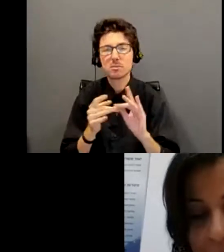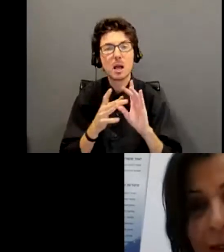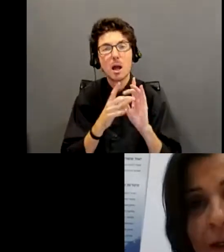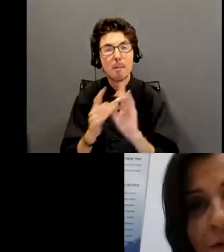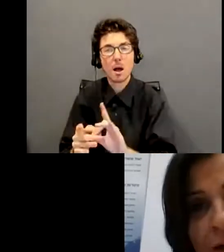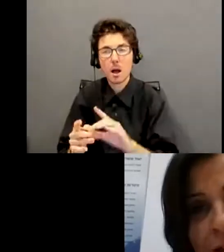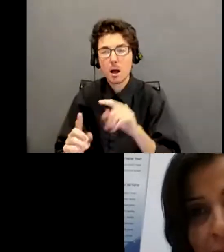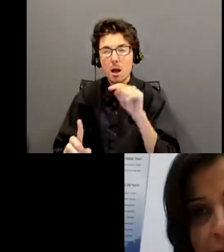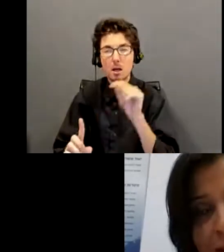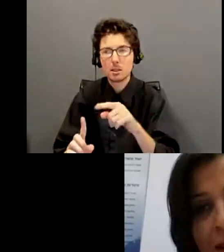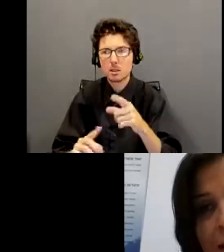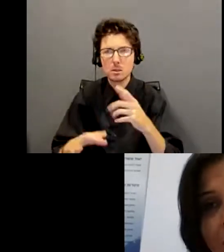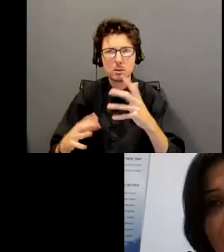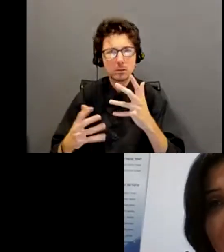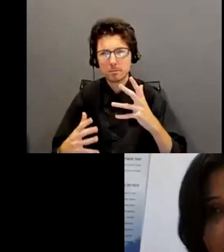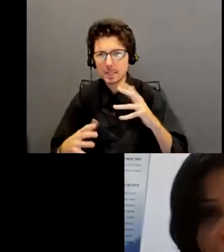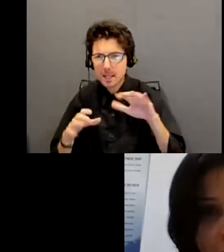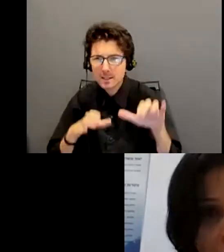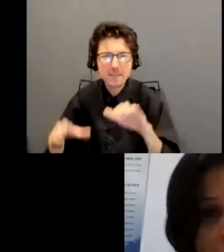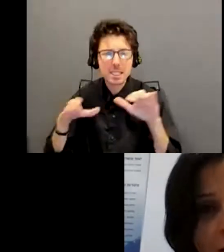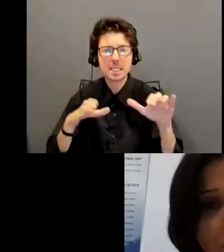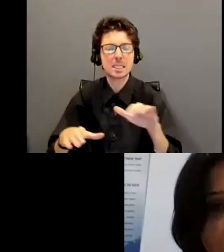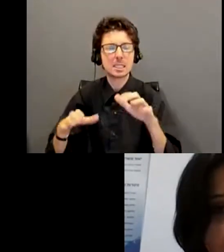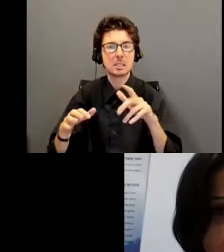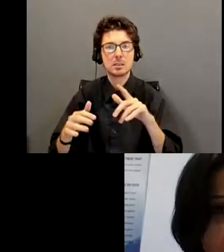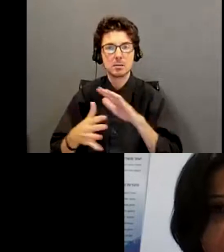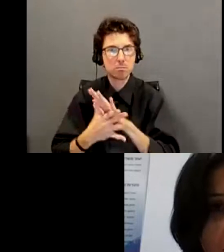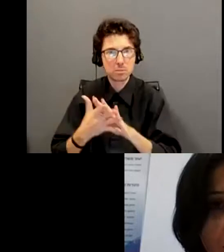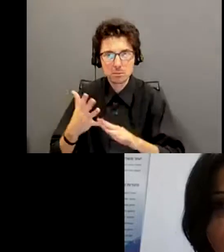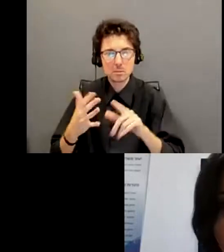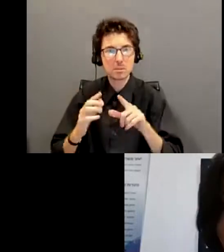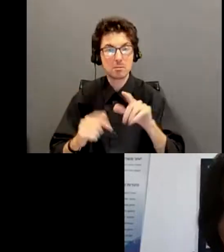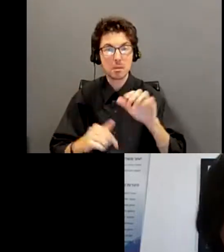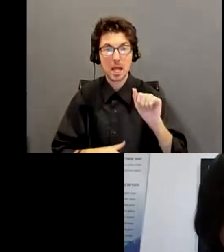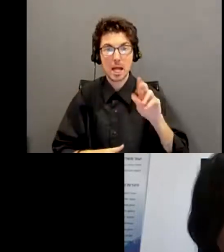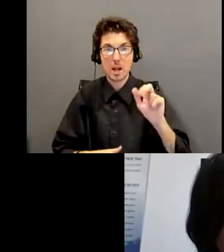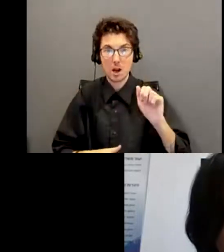atmosphere. In fact, Beit HaGalgalim gained a lot of trust among the Arab society too.